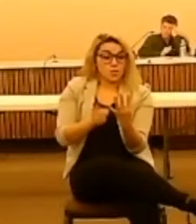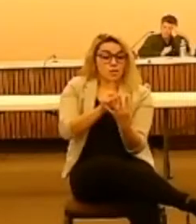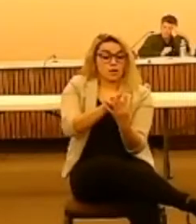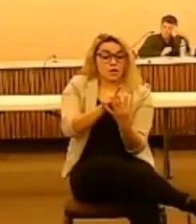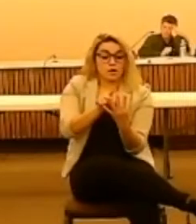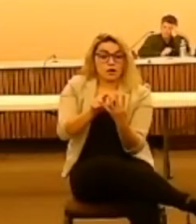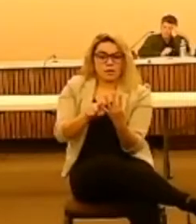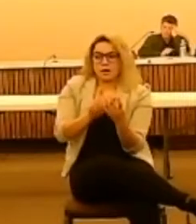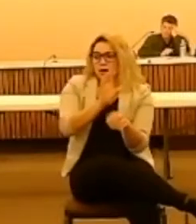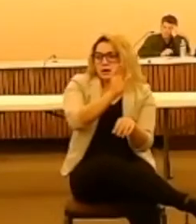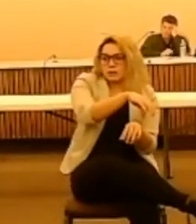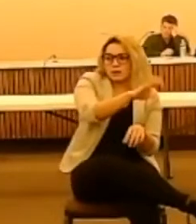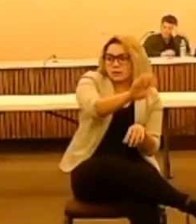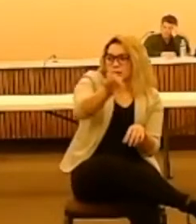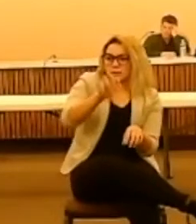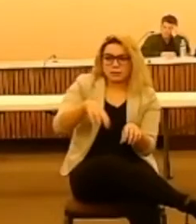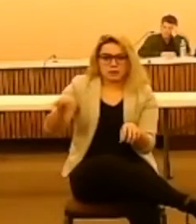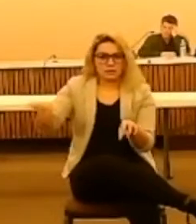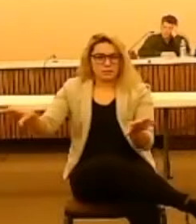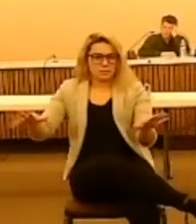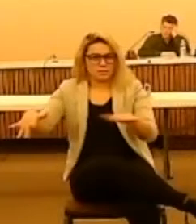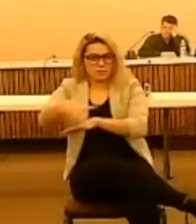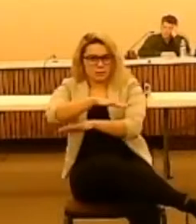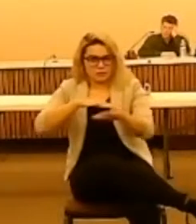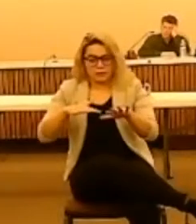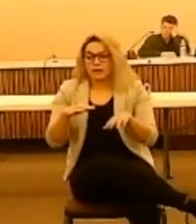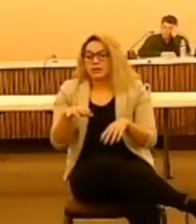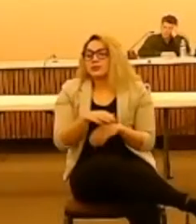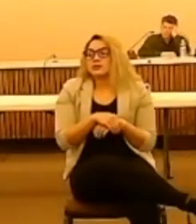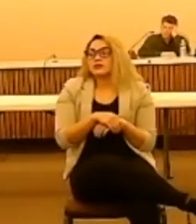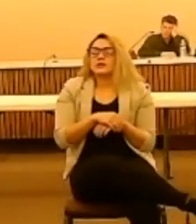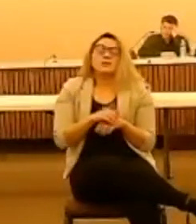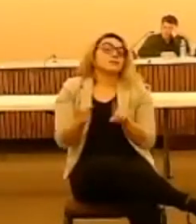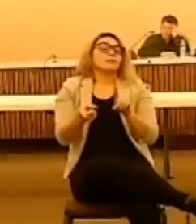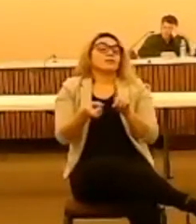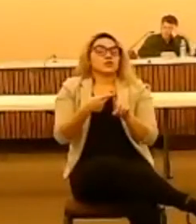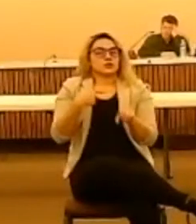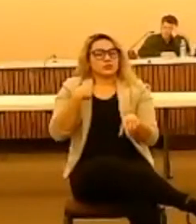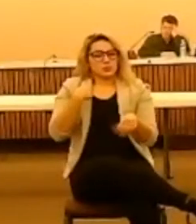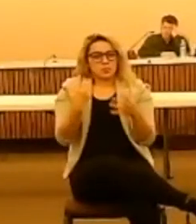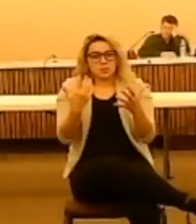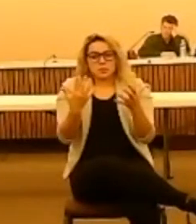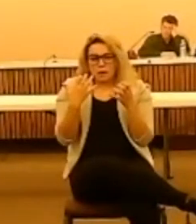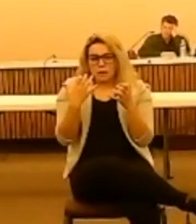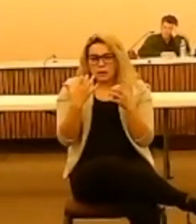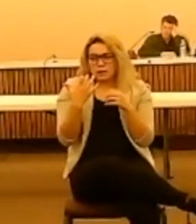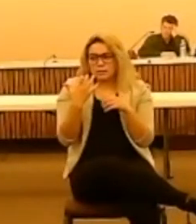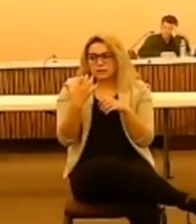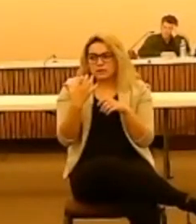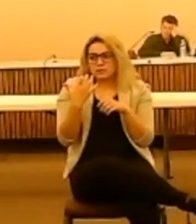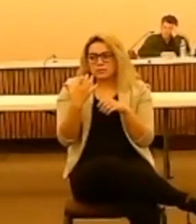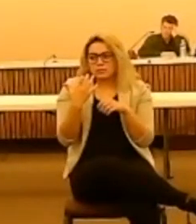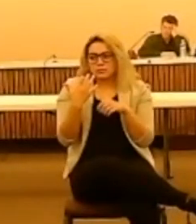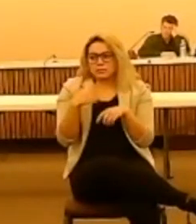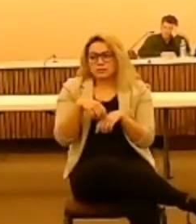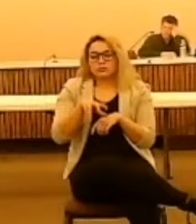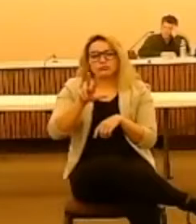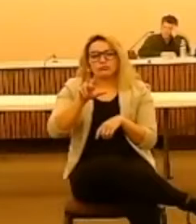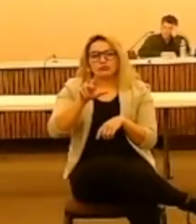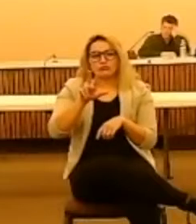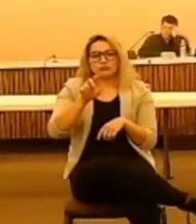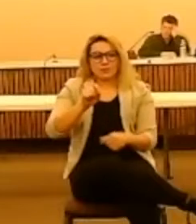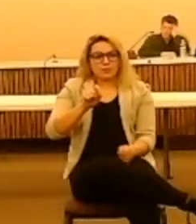I mentioned. But it was initially contemplated as an average unit density of 4.3 units per acre for the whole